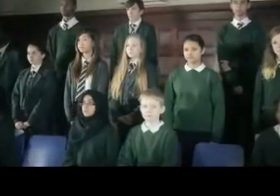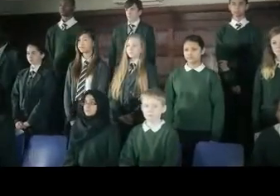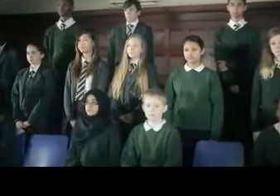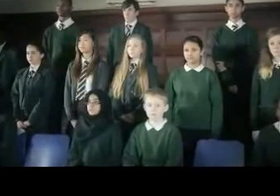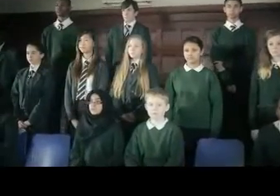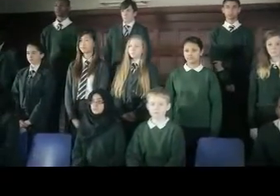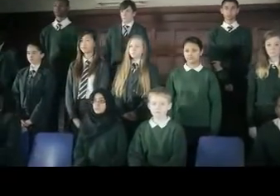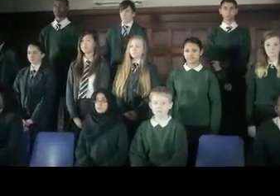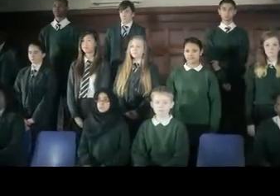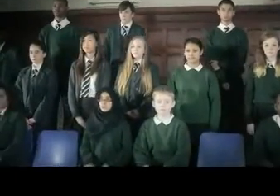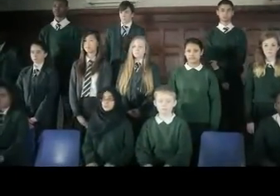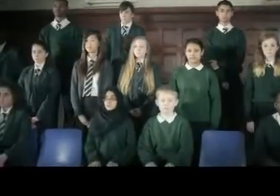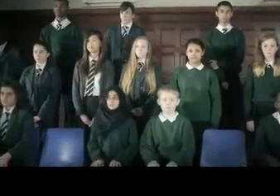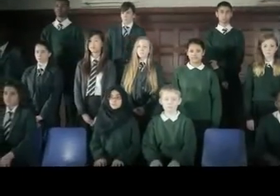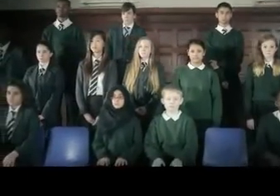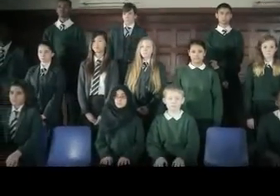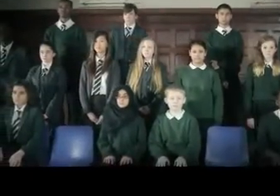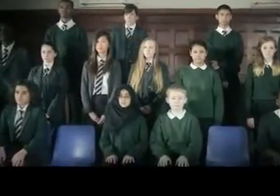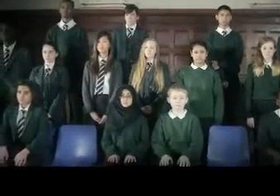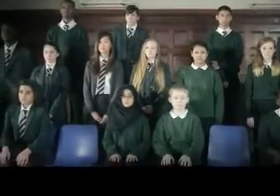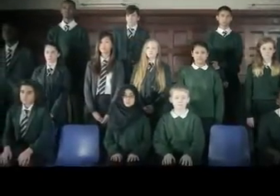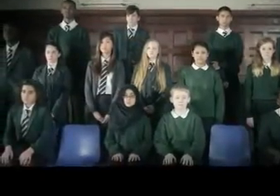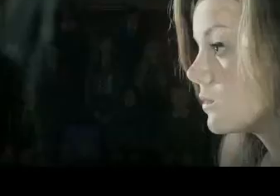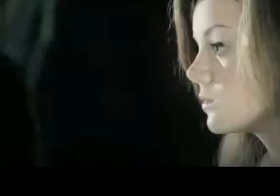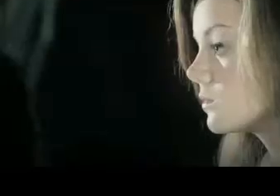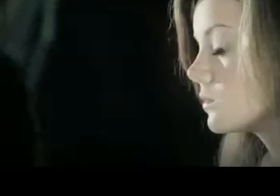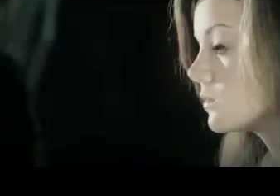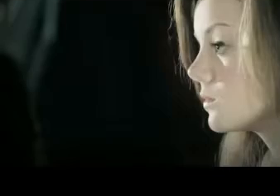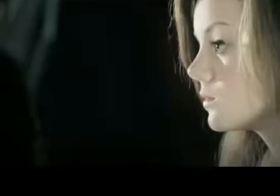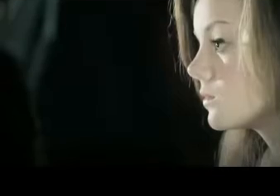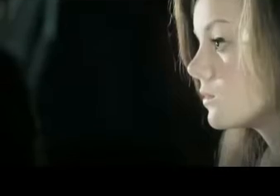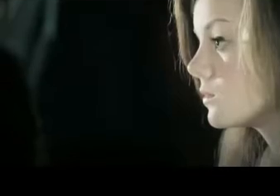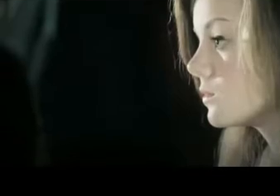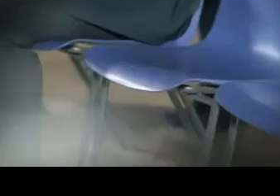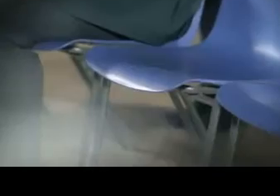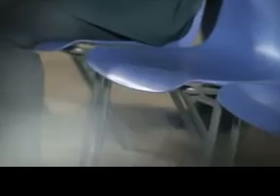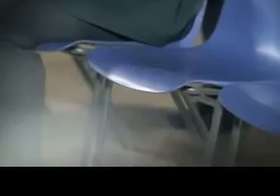When respect disappears, those differences become targets.